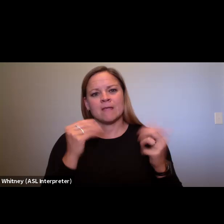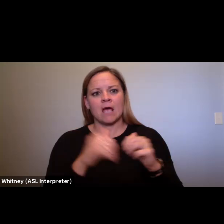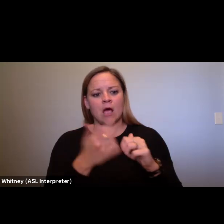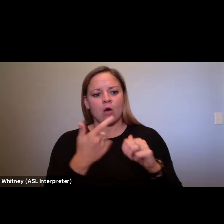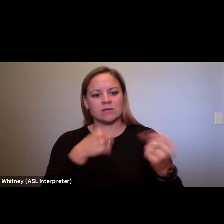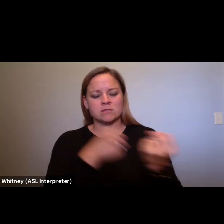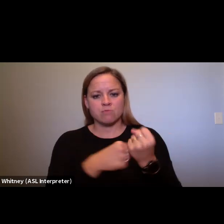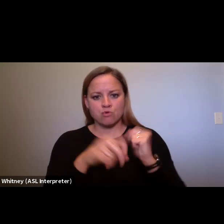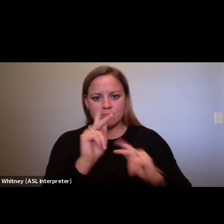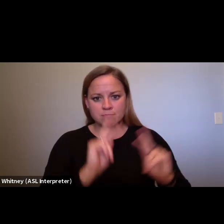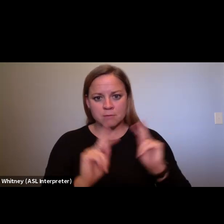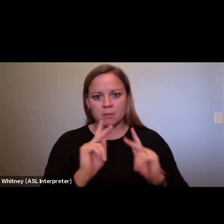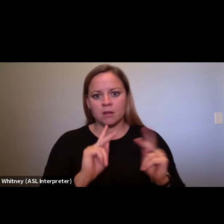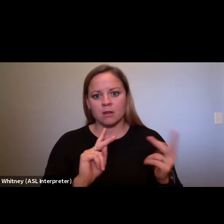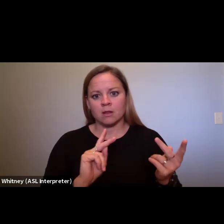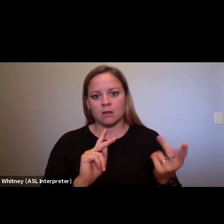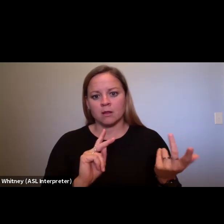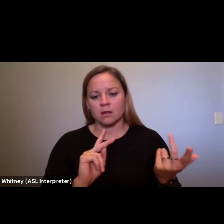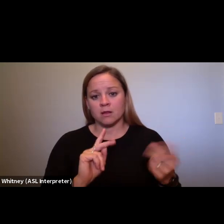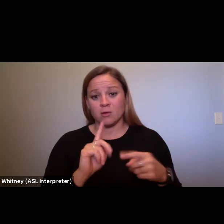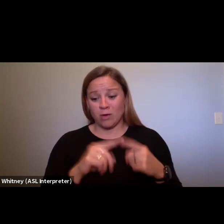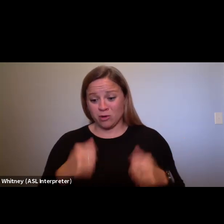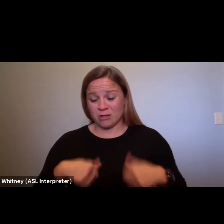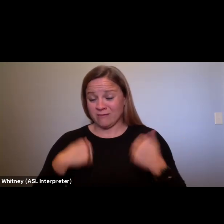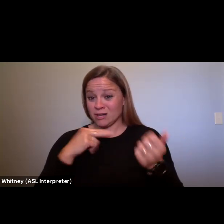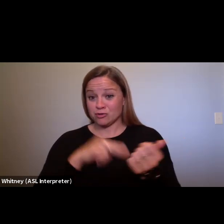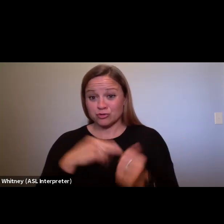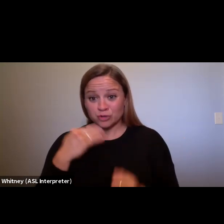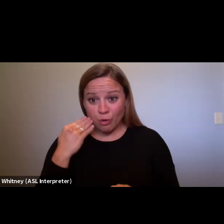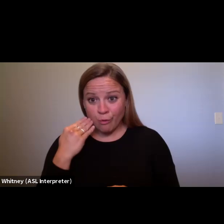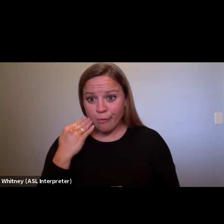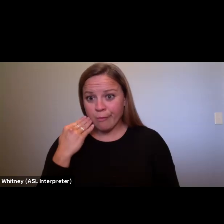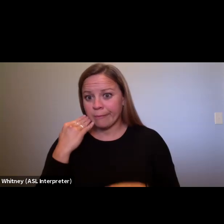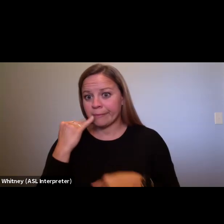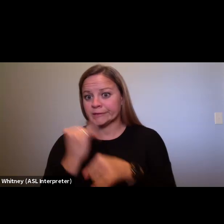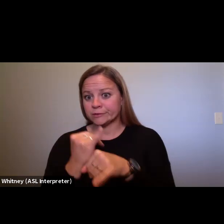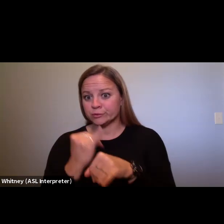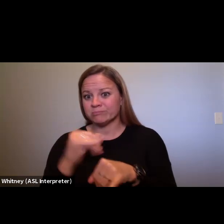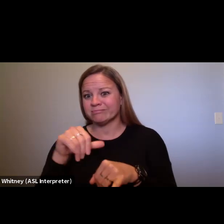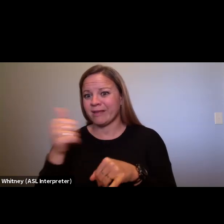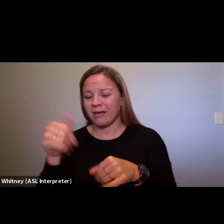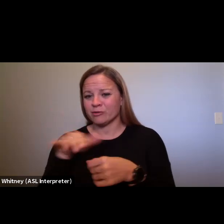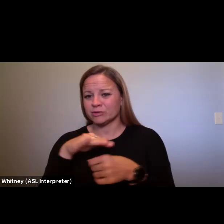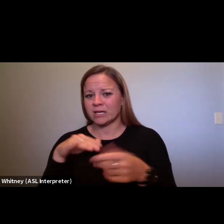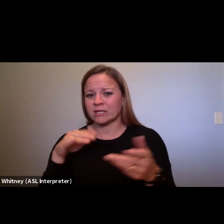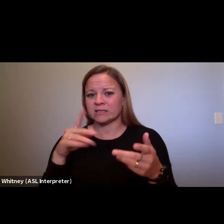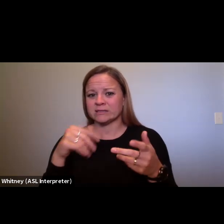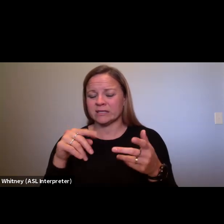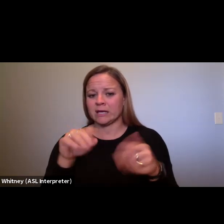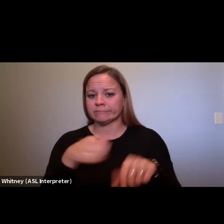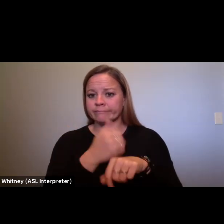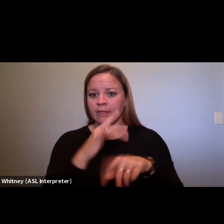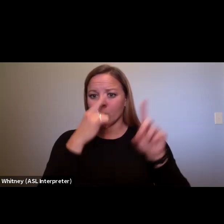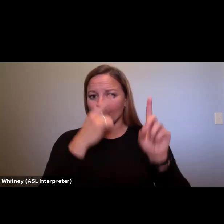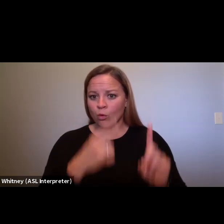support people when they're living in nursing homes and institutions and other congregate settings as they sort of map their goals and